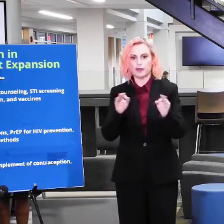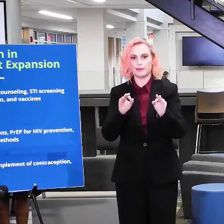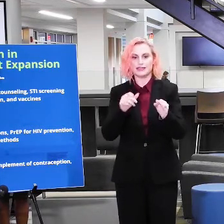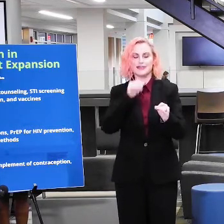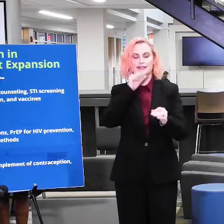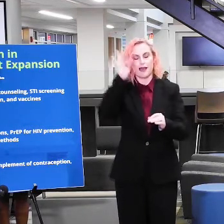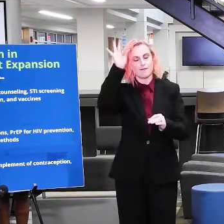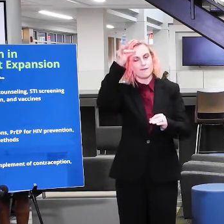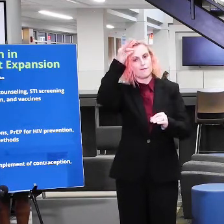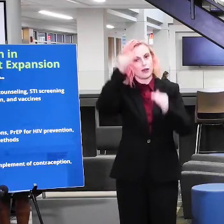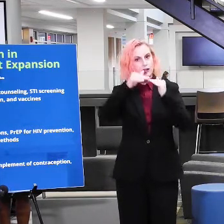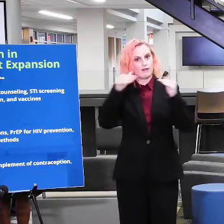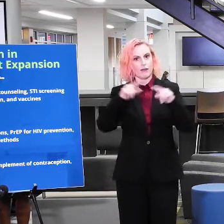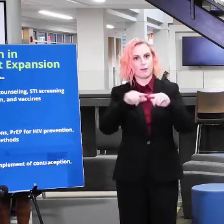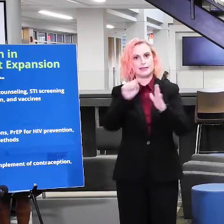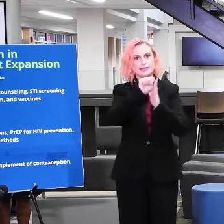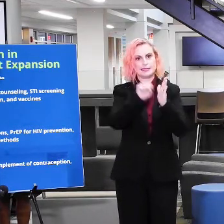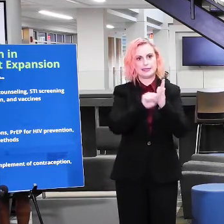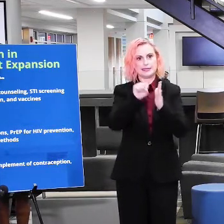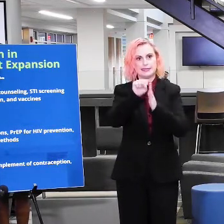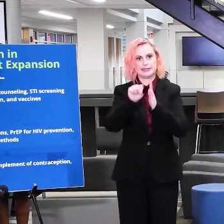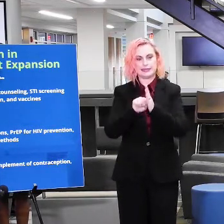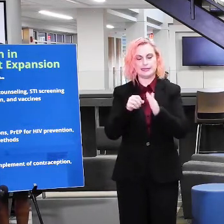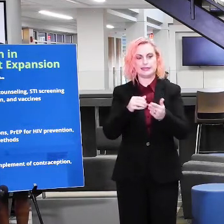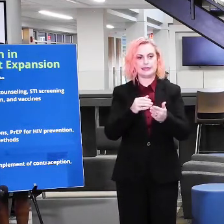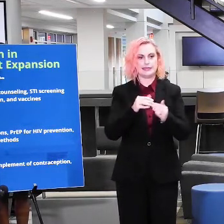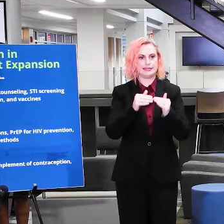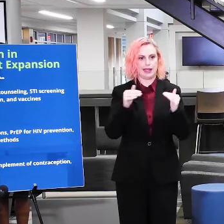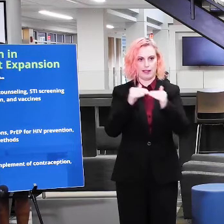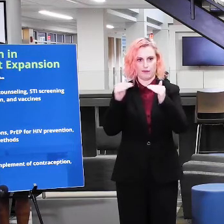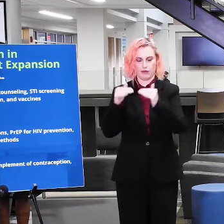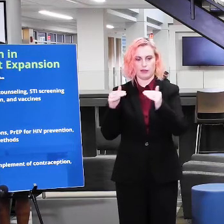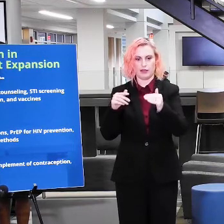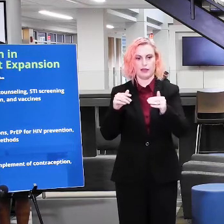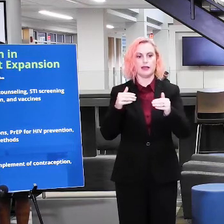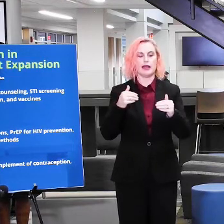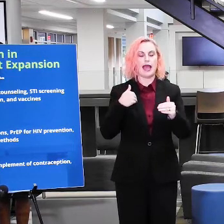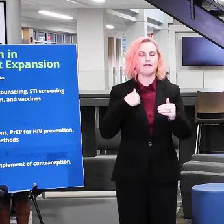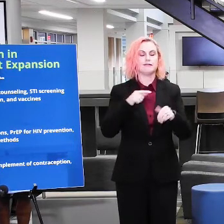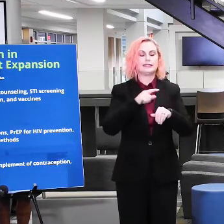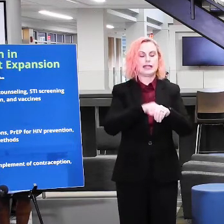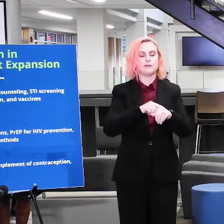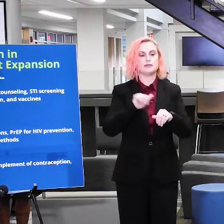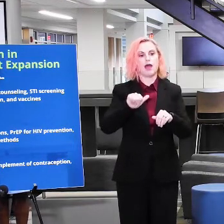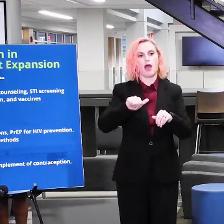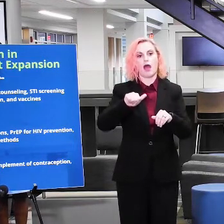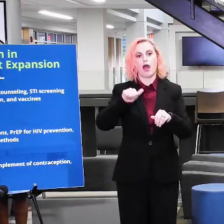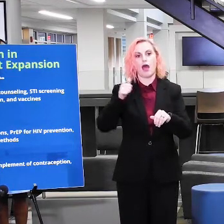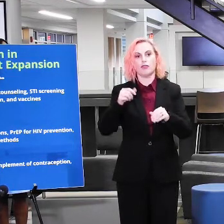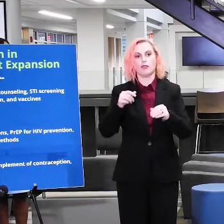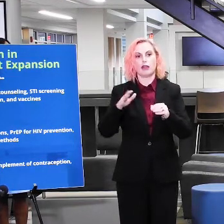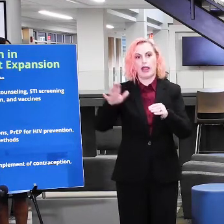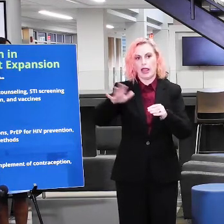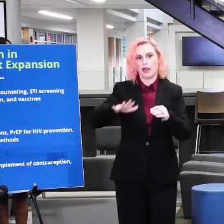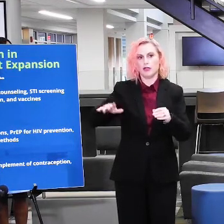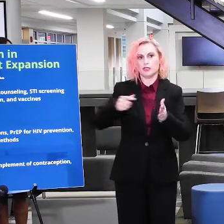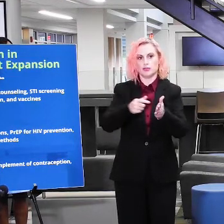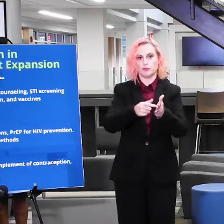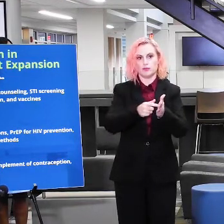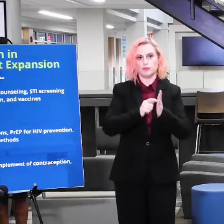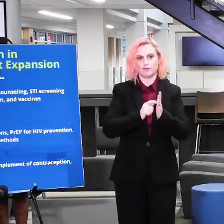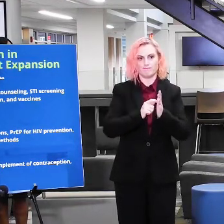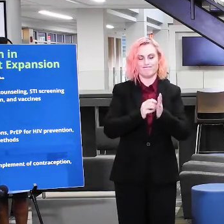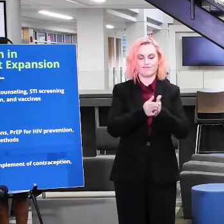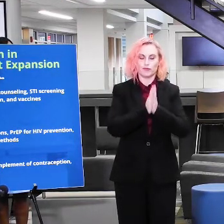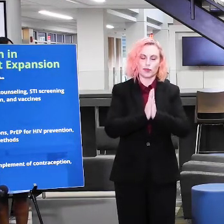attorney, there are times when other jurisdictions request that we use our power and authority to assist